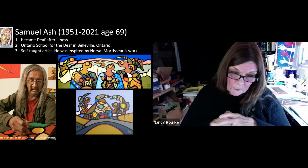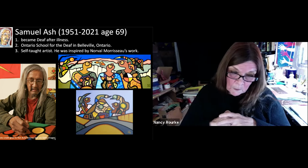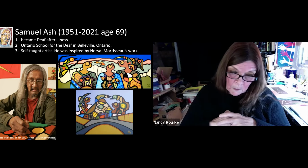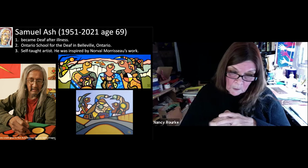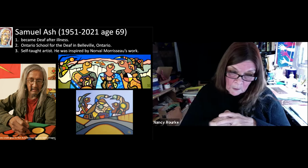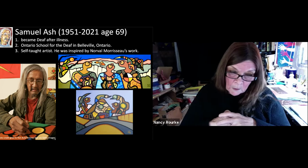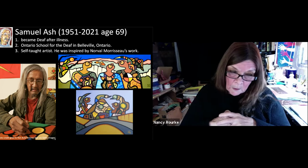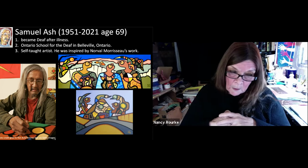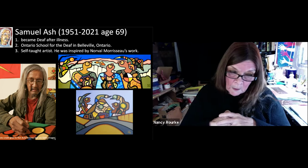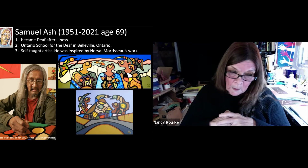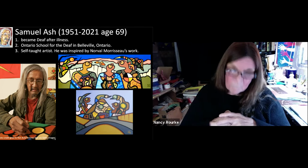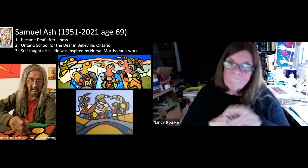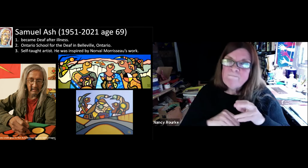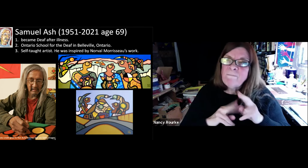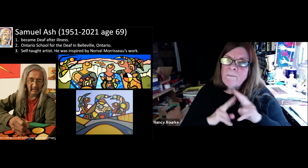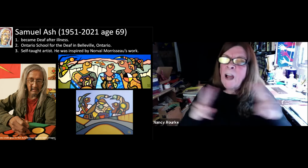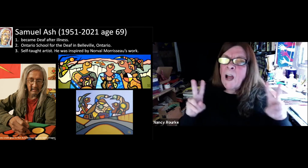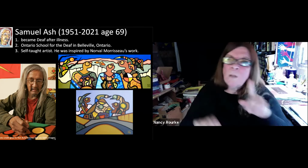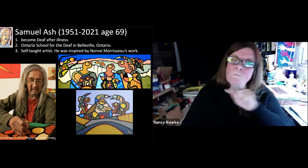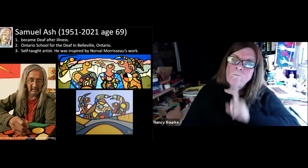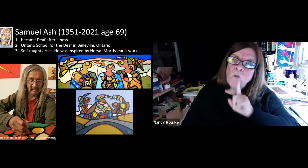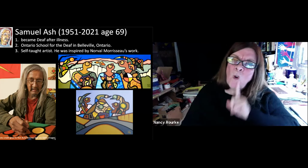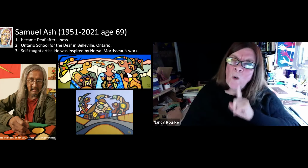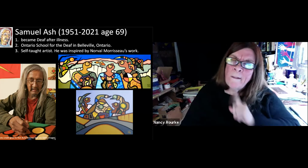repeated the cycle. Off and on. Here and there.